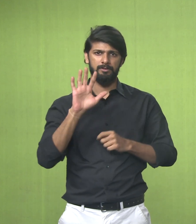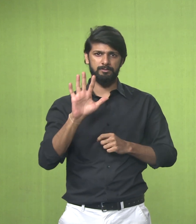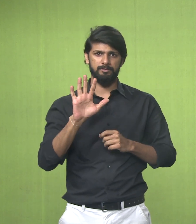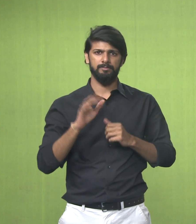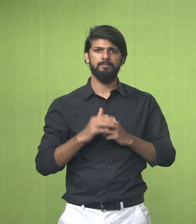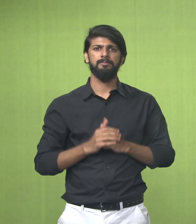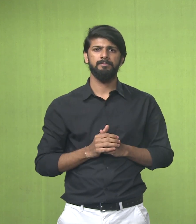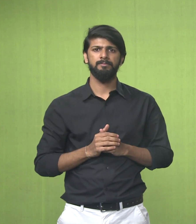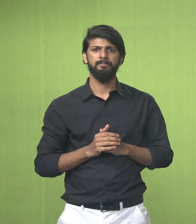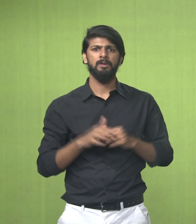Question five,